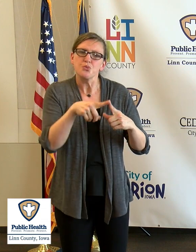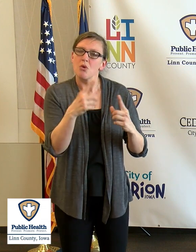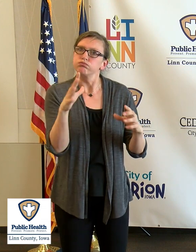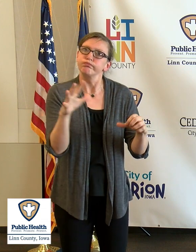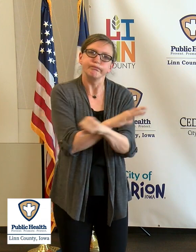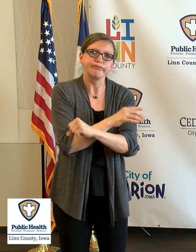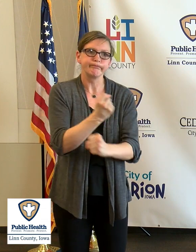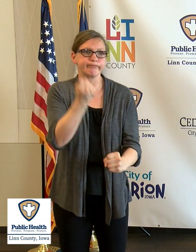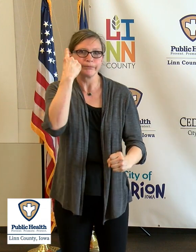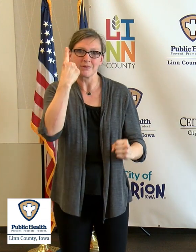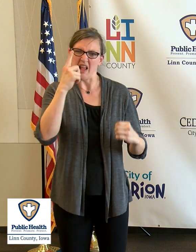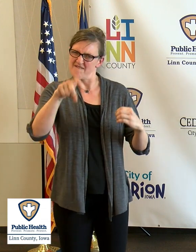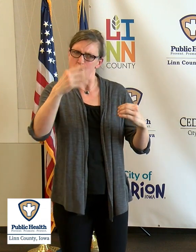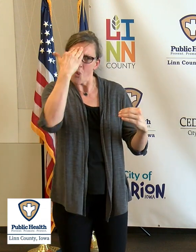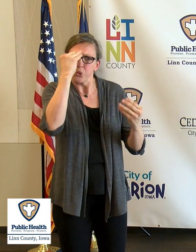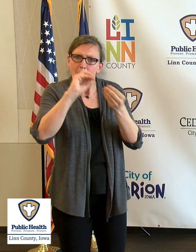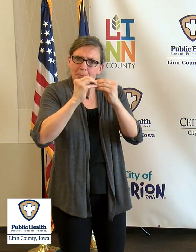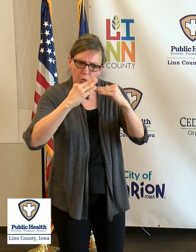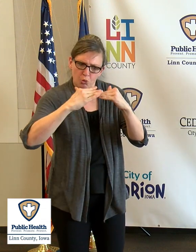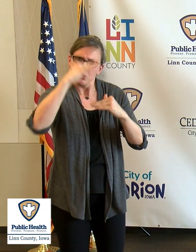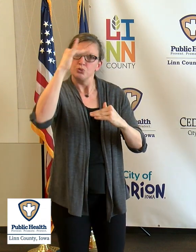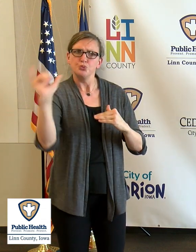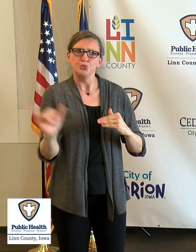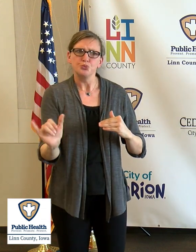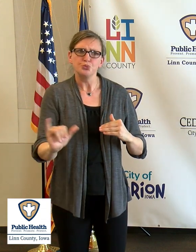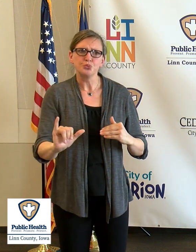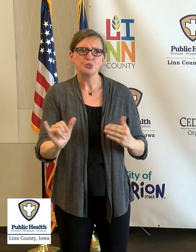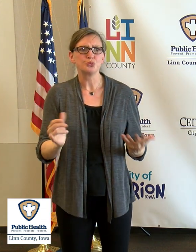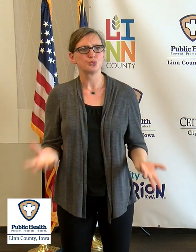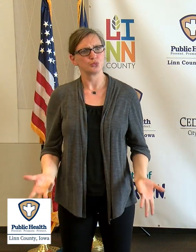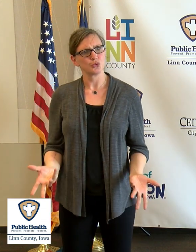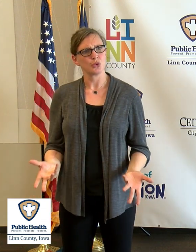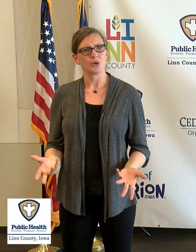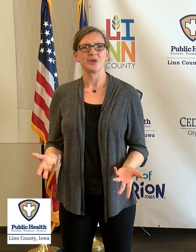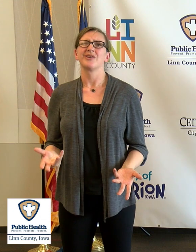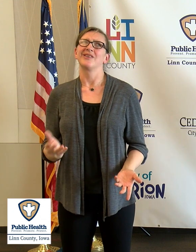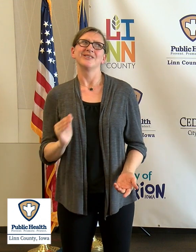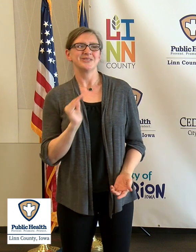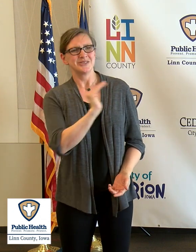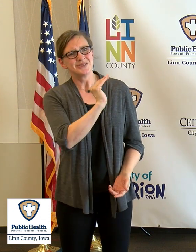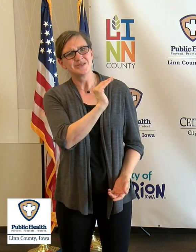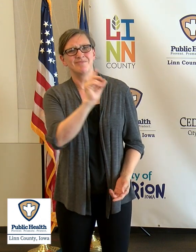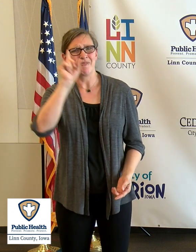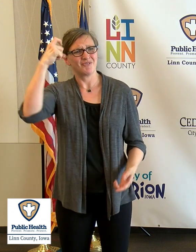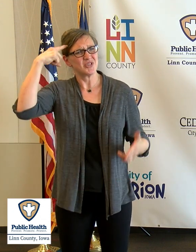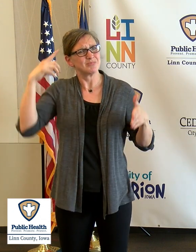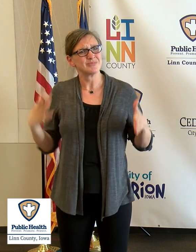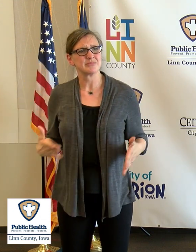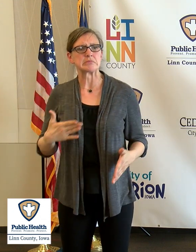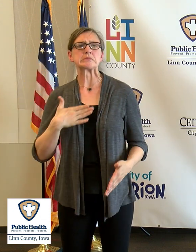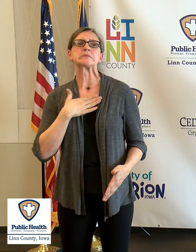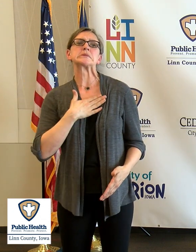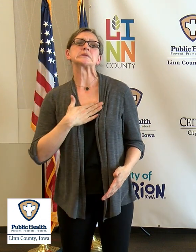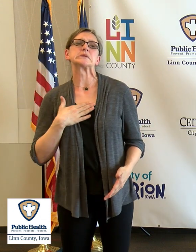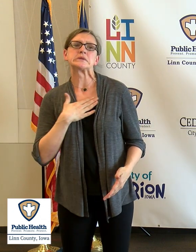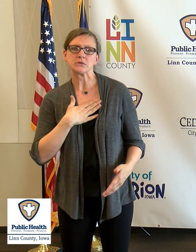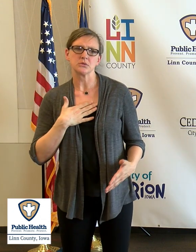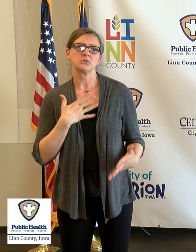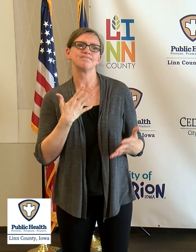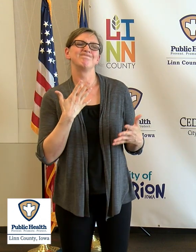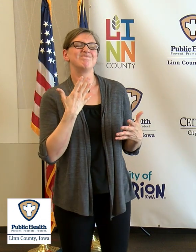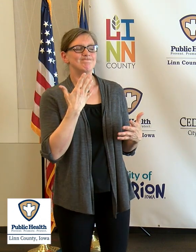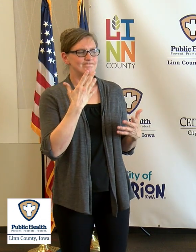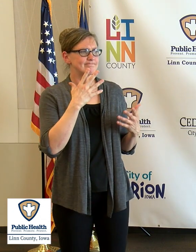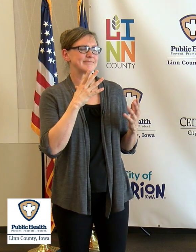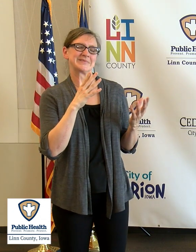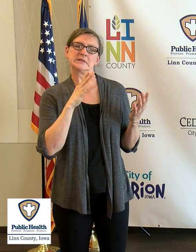county. I am encouraging the governor to revisit these metrics, and I'm encouraging the governor